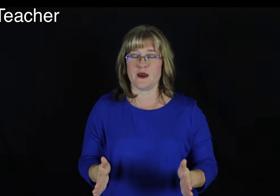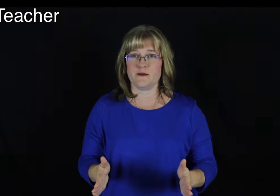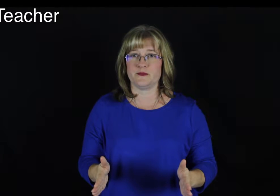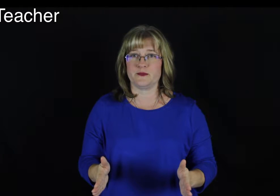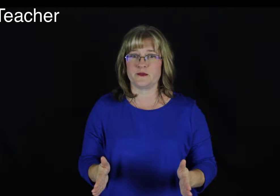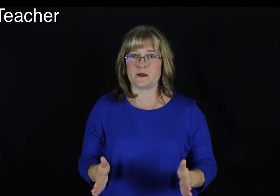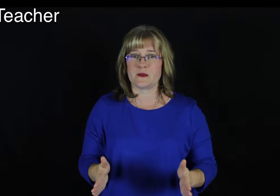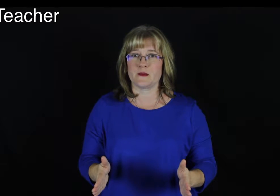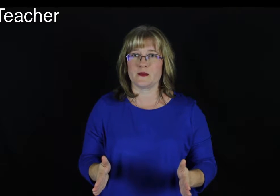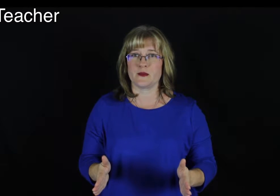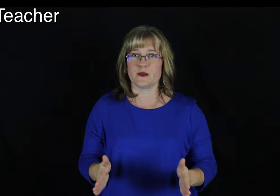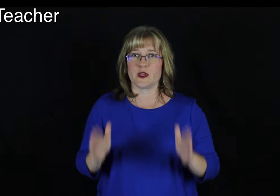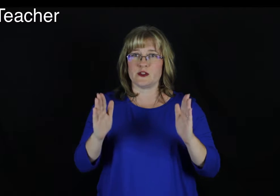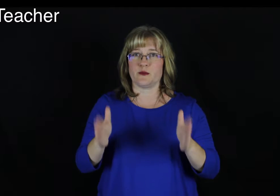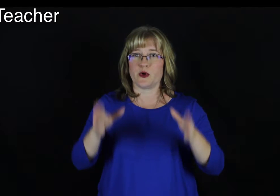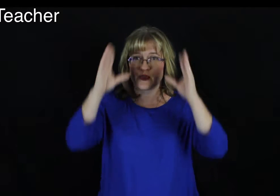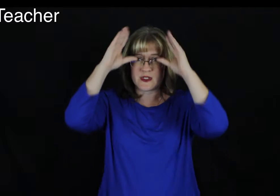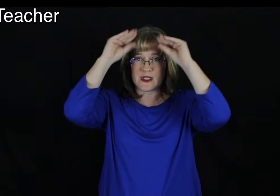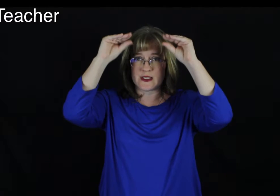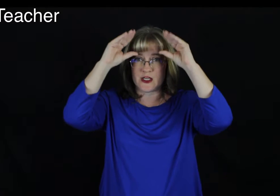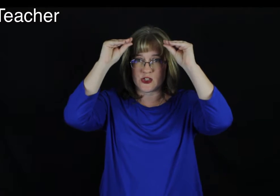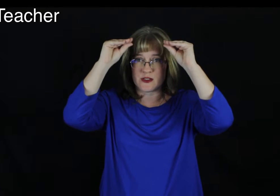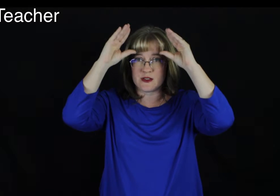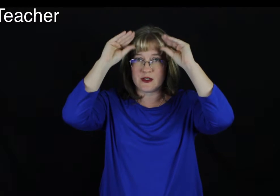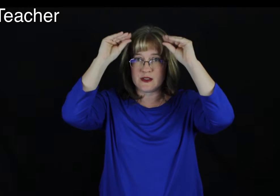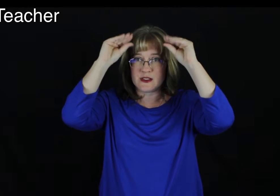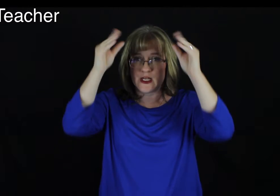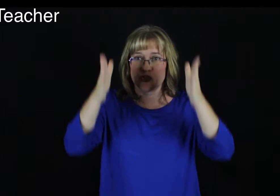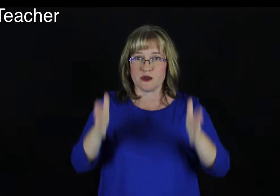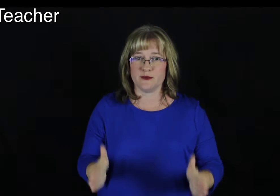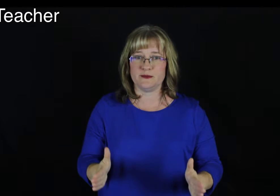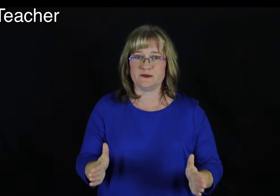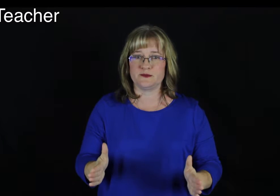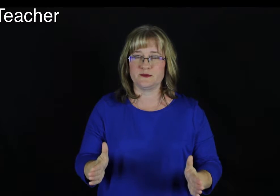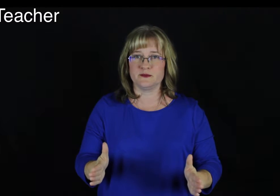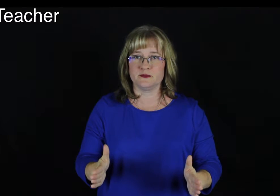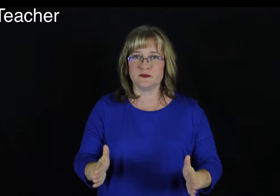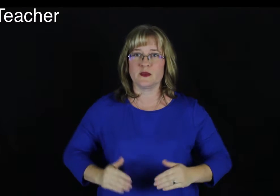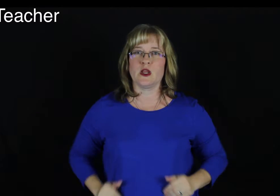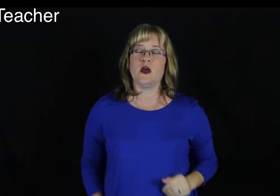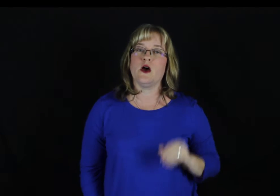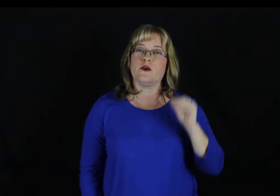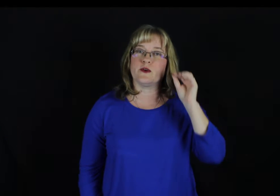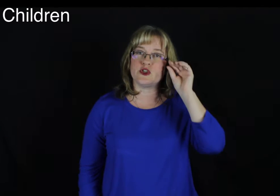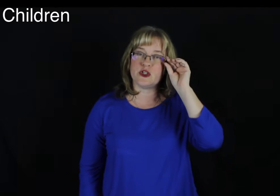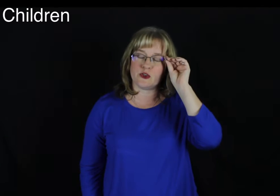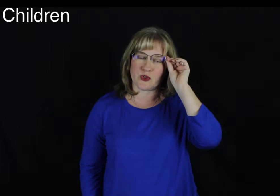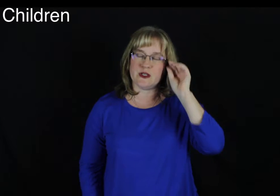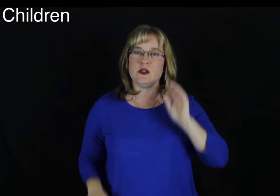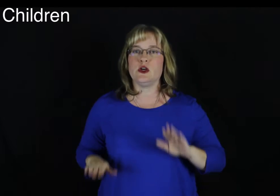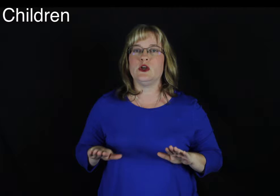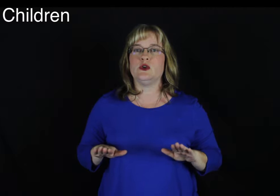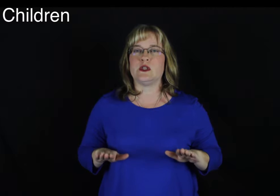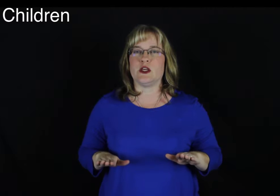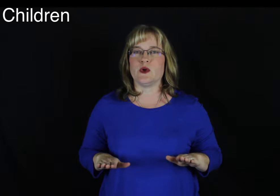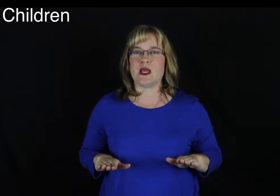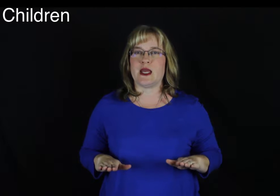Okay? It's a person that teaches. Teacher. For children, you take your